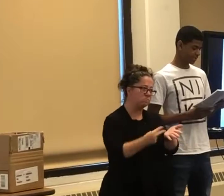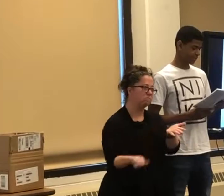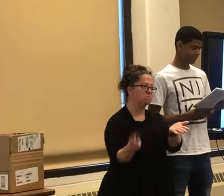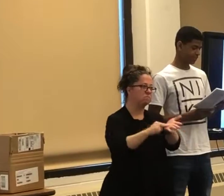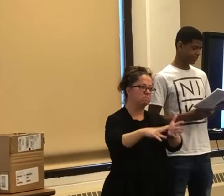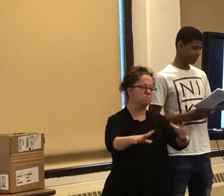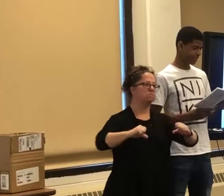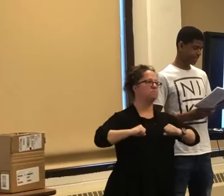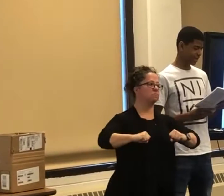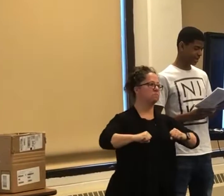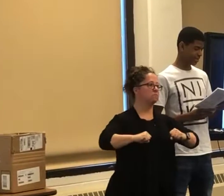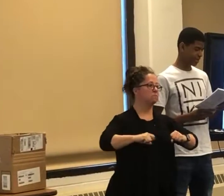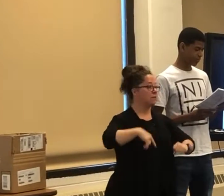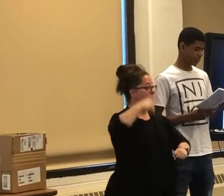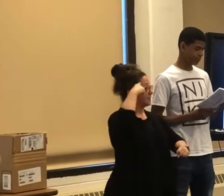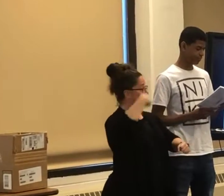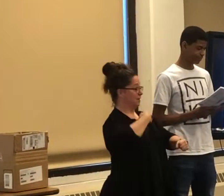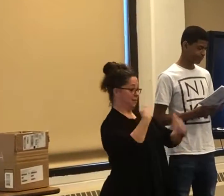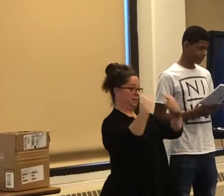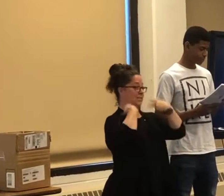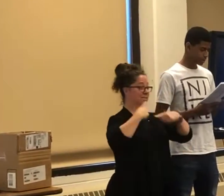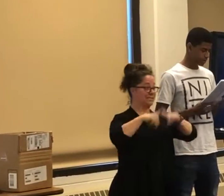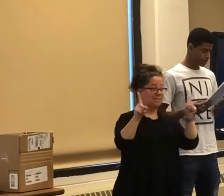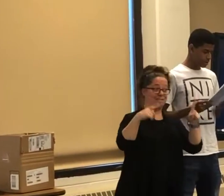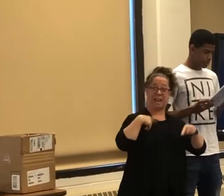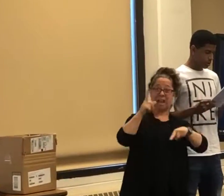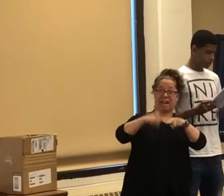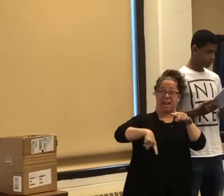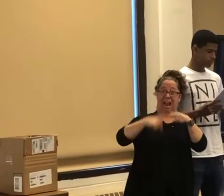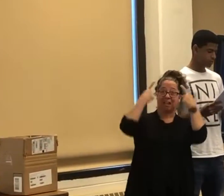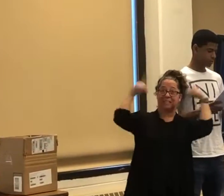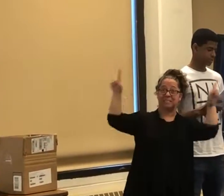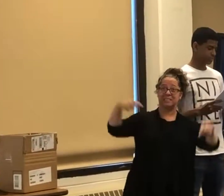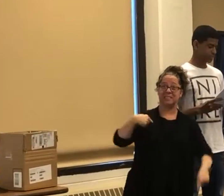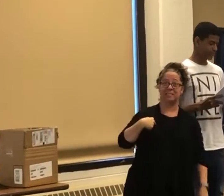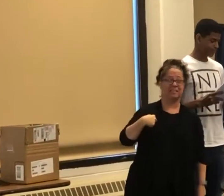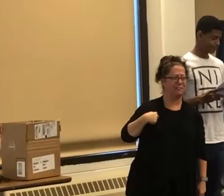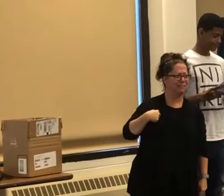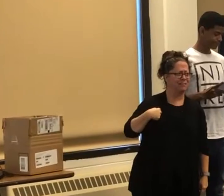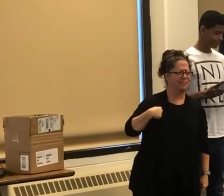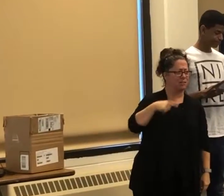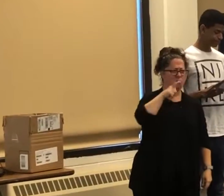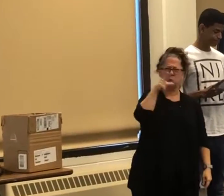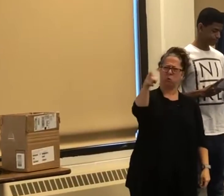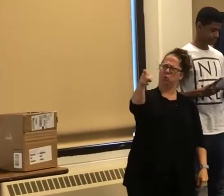Because I am different, that I can't make them. Who are you to judge me?